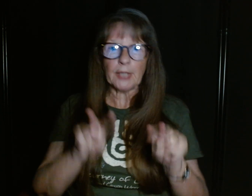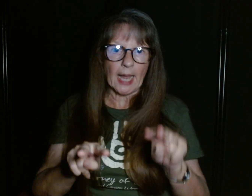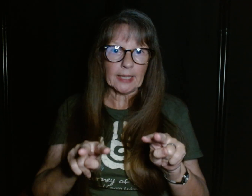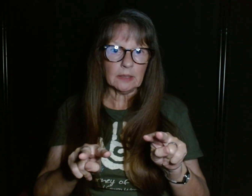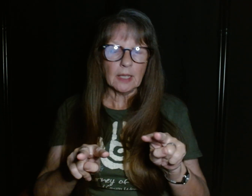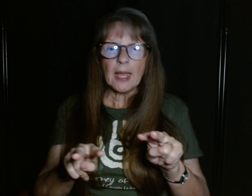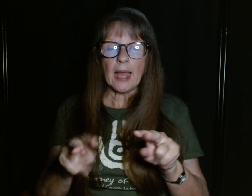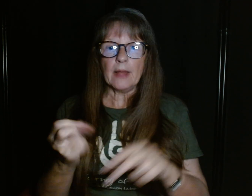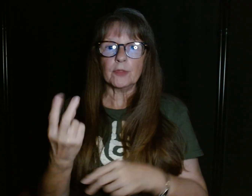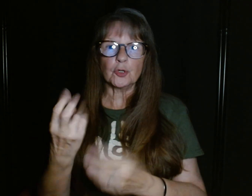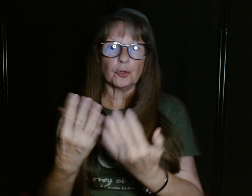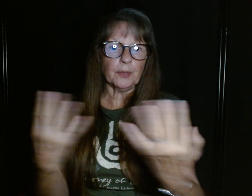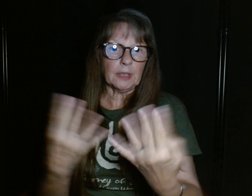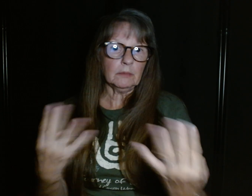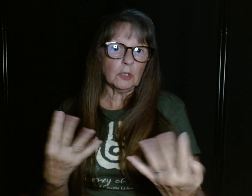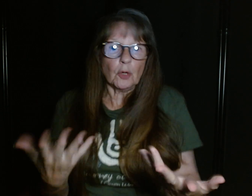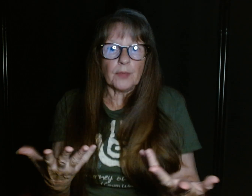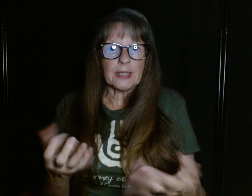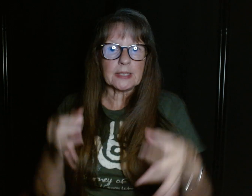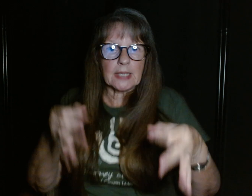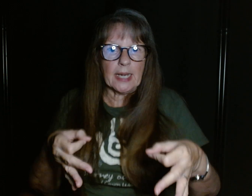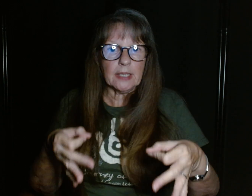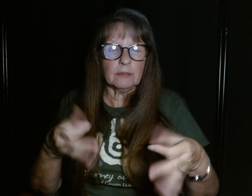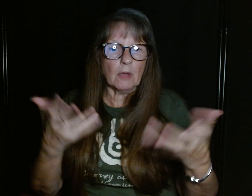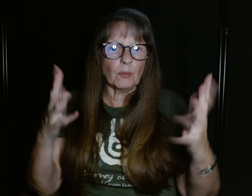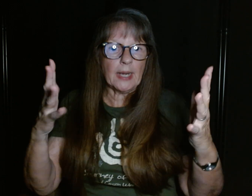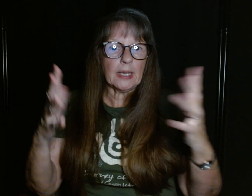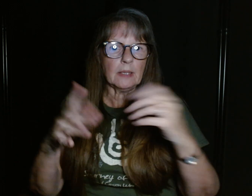at it, and the jury, they decided already,